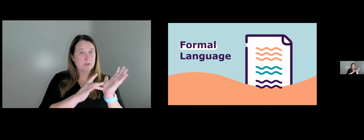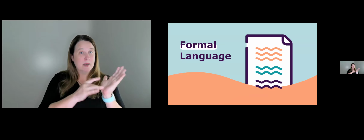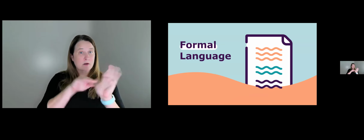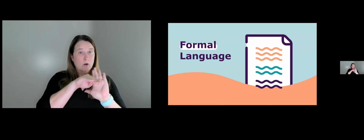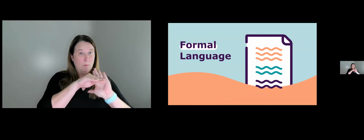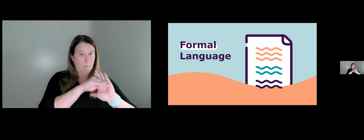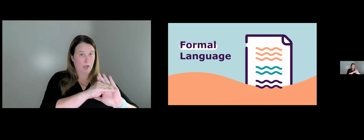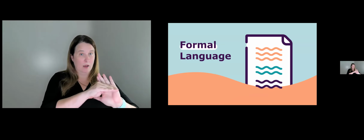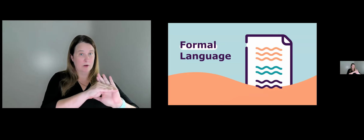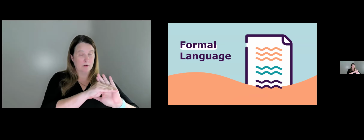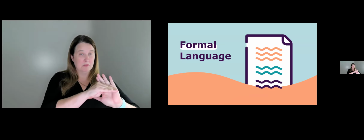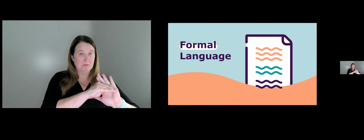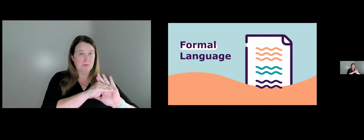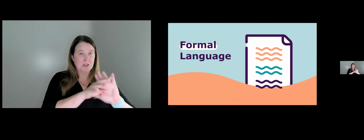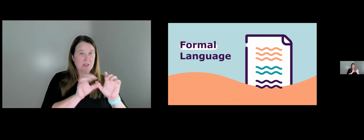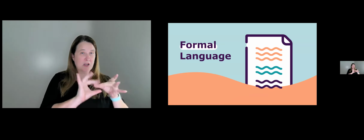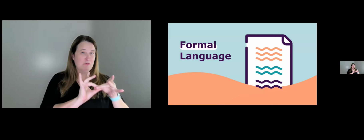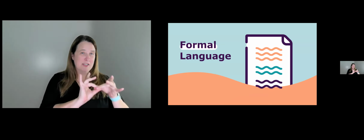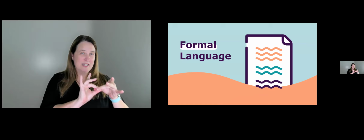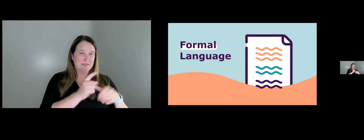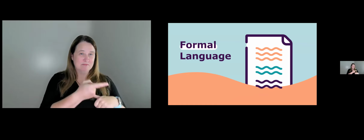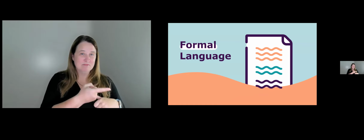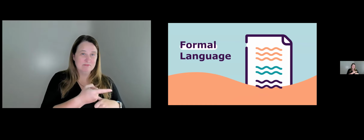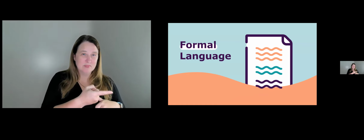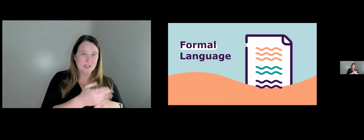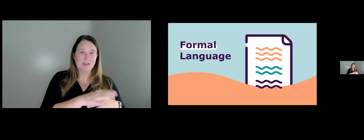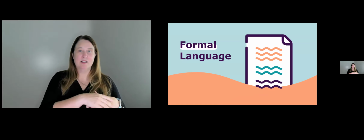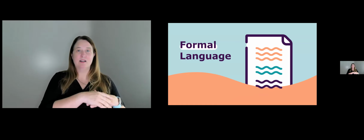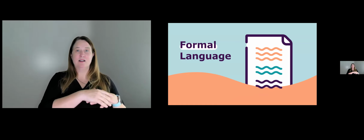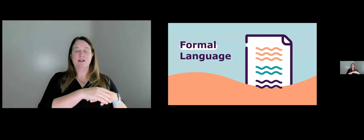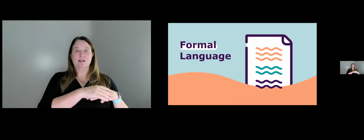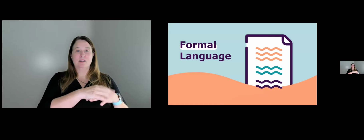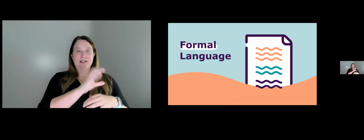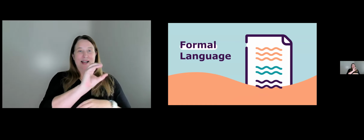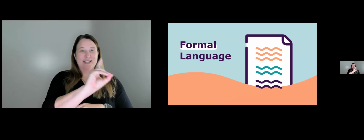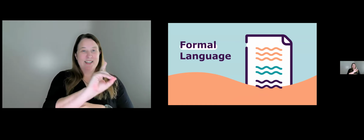So if you think about medical language, the medical language model,